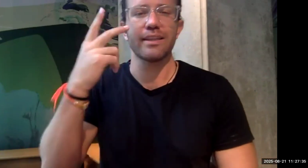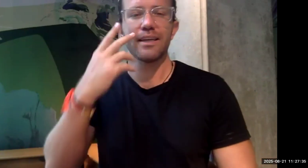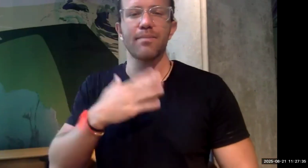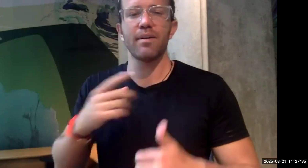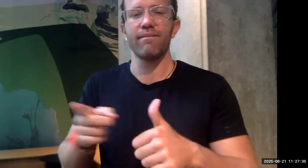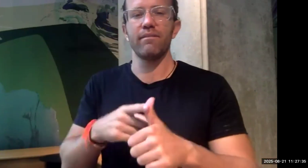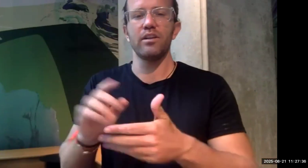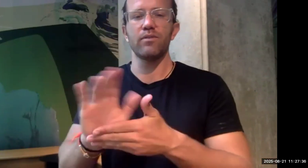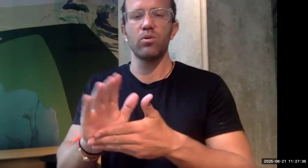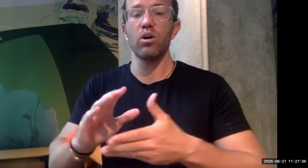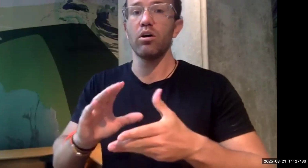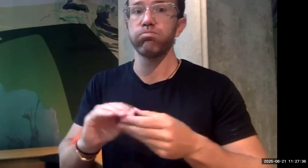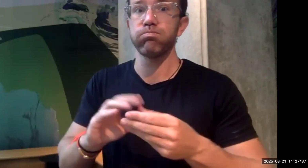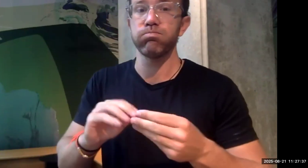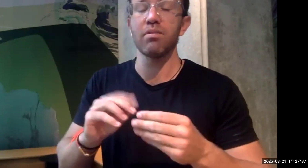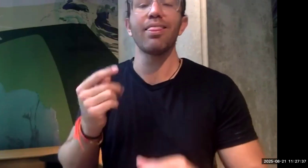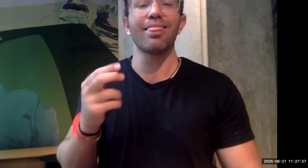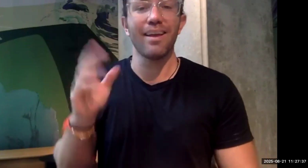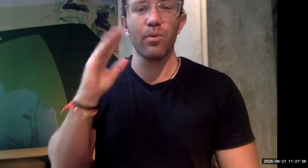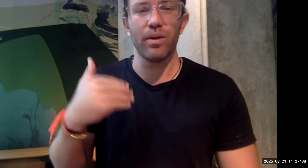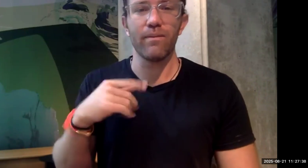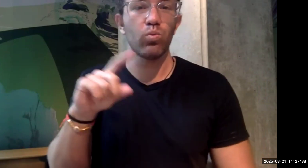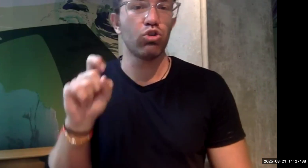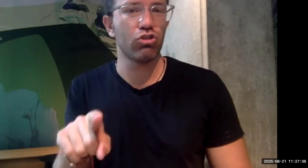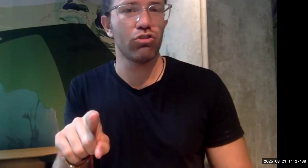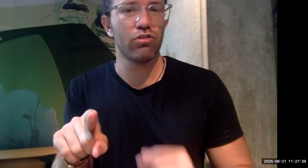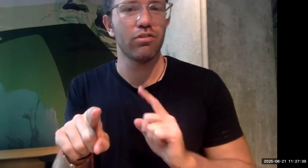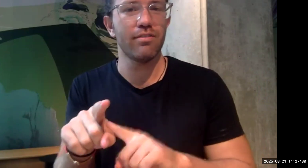interactive part. My first video